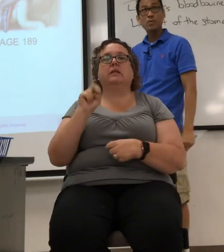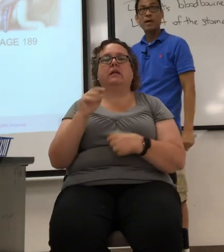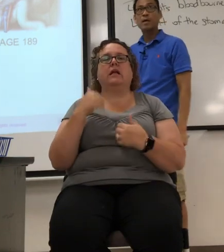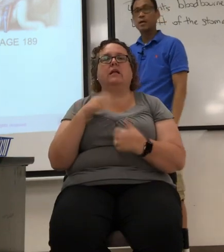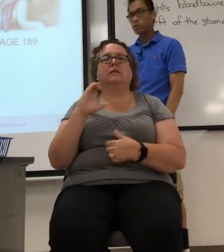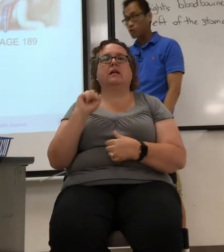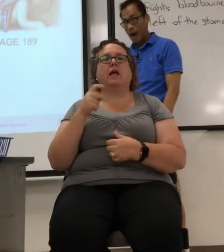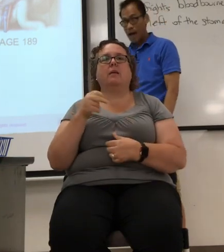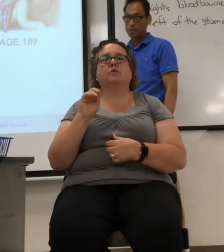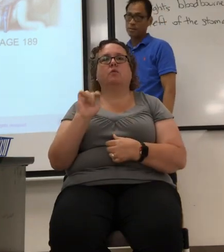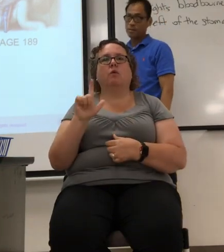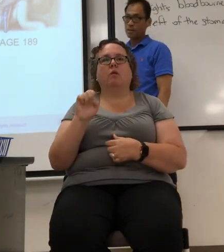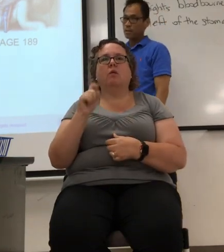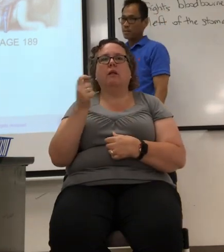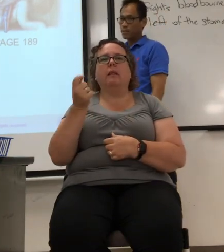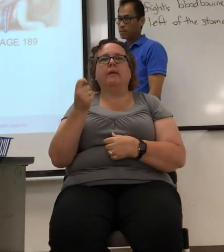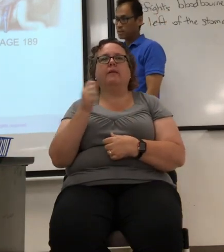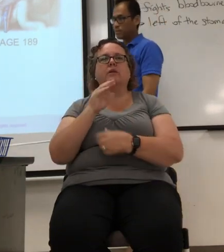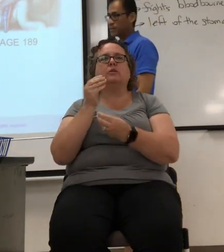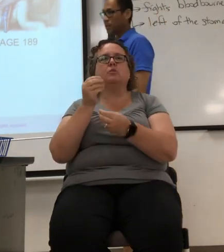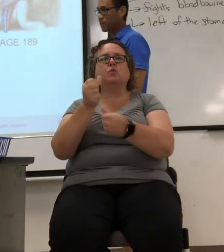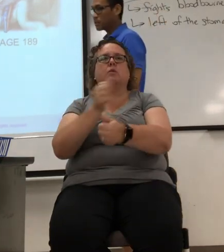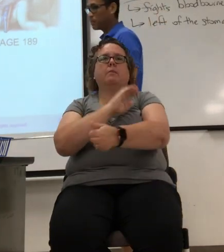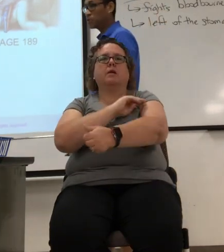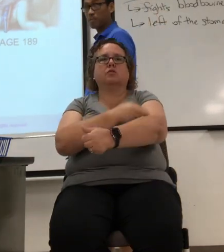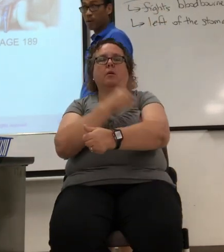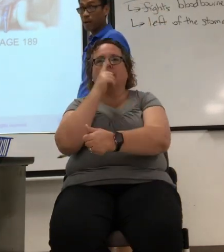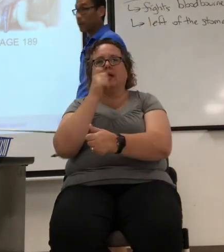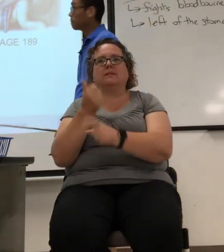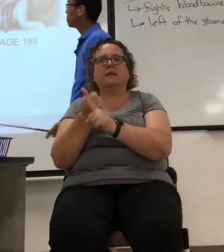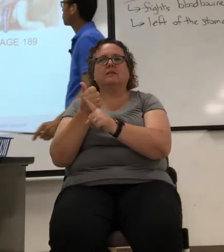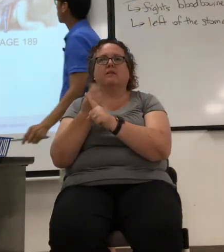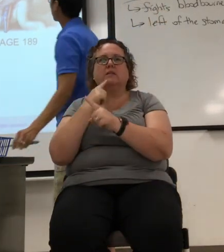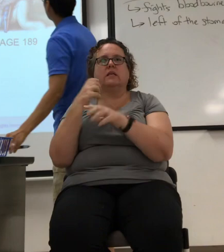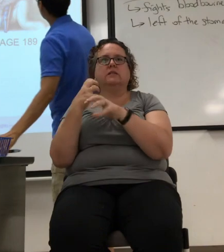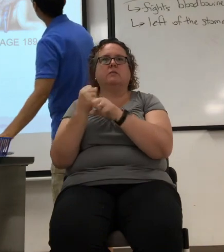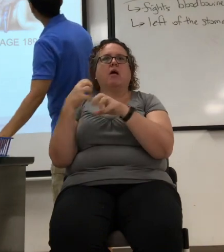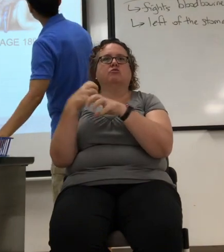smooth muscle that can contract because it's basically a sponge of blood.